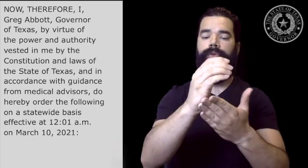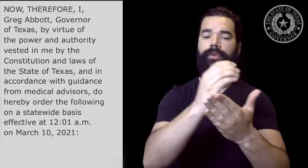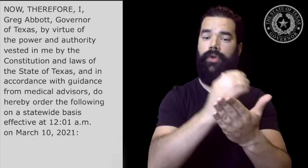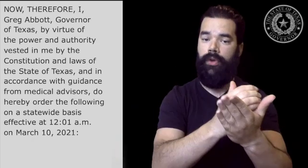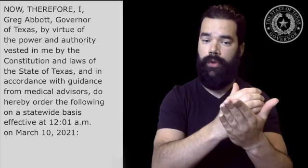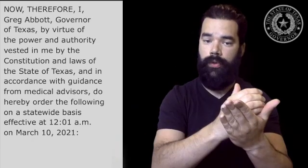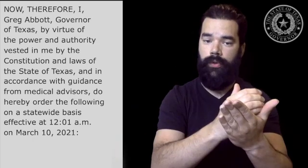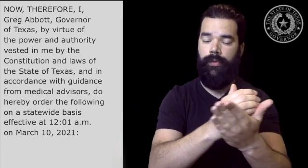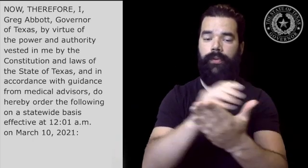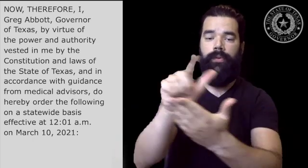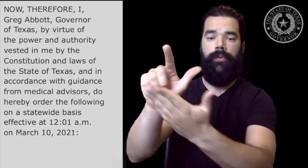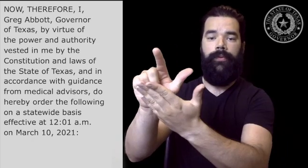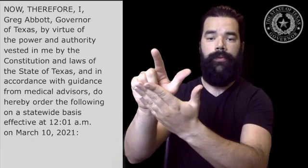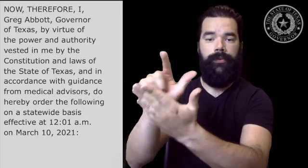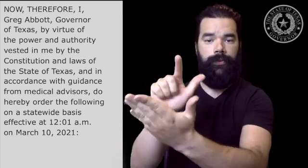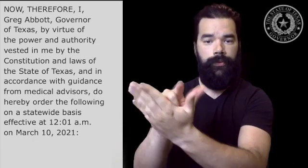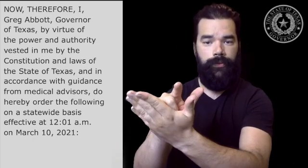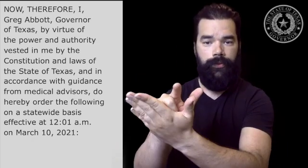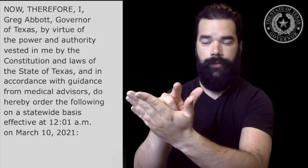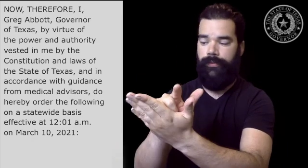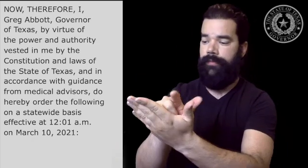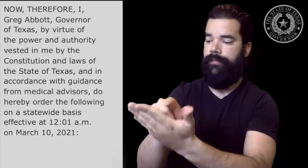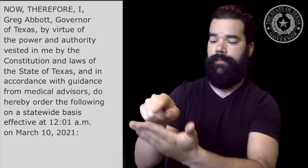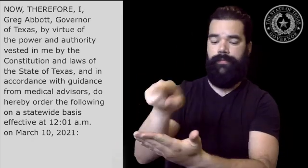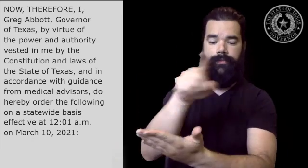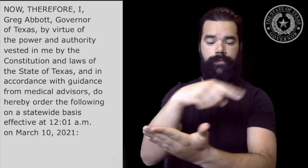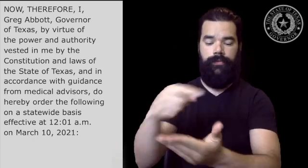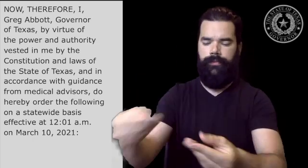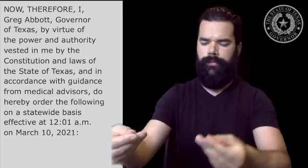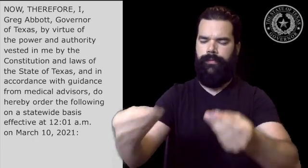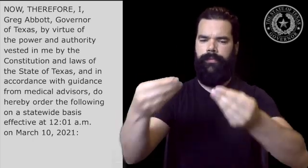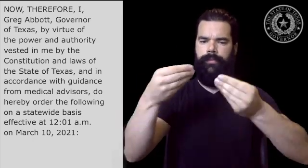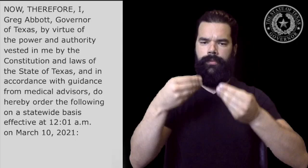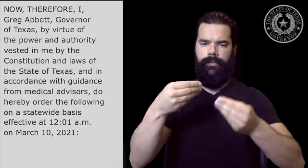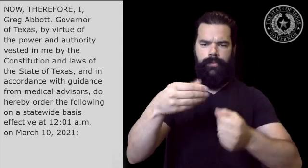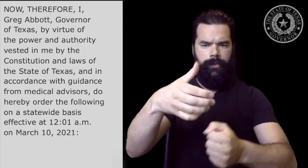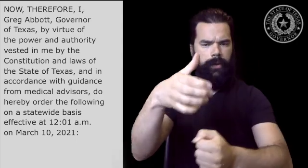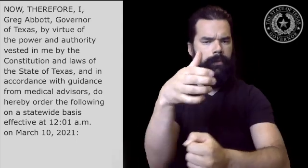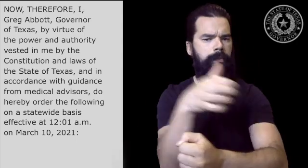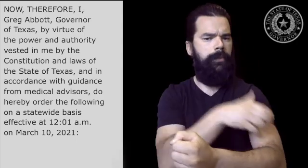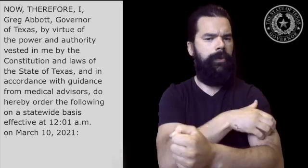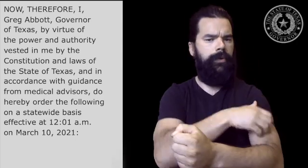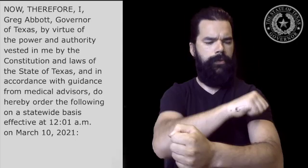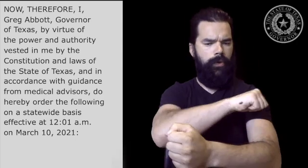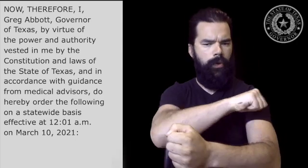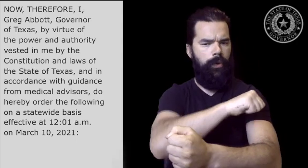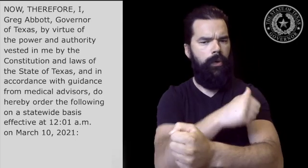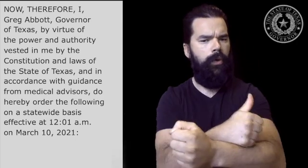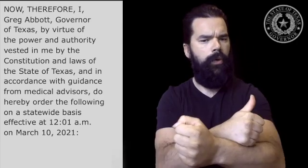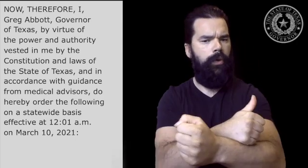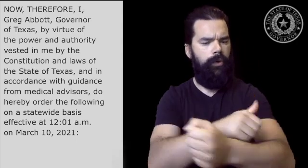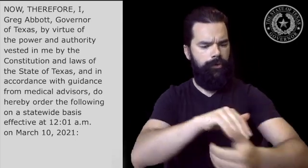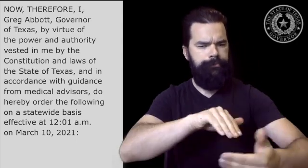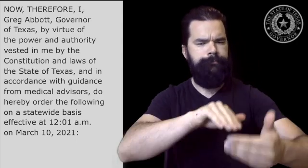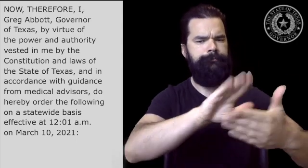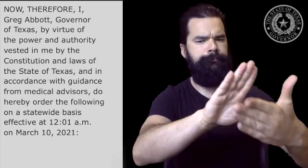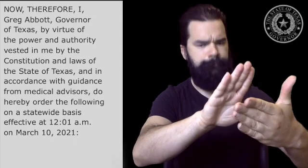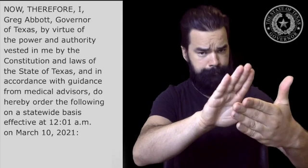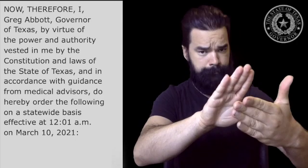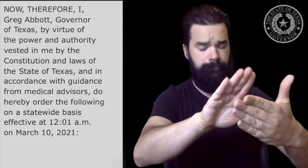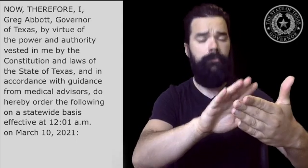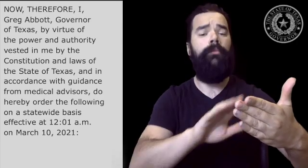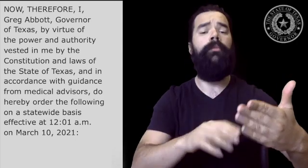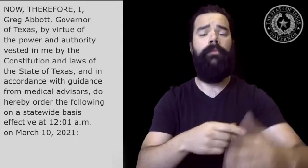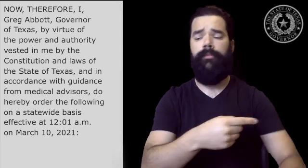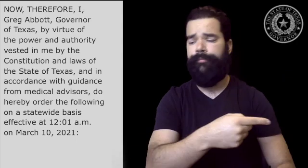the Constitution and laws of the State of Texas, and in accordance with guidance from medical advisors, do hereby order